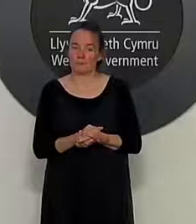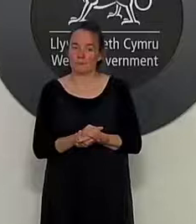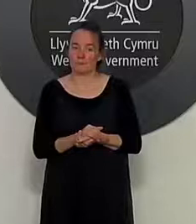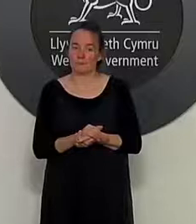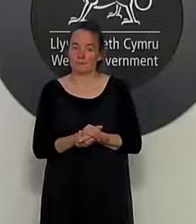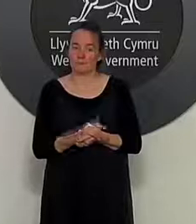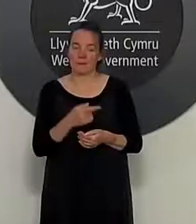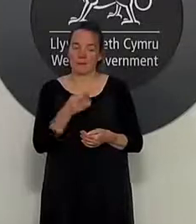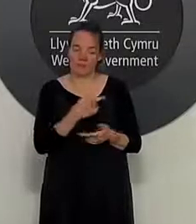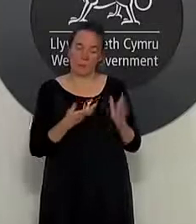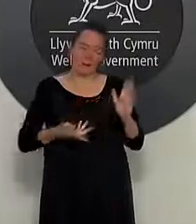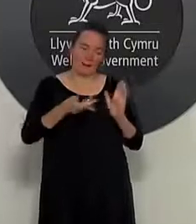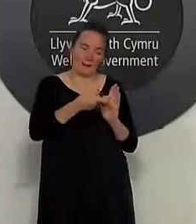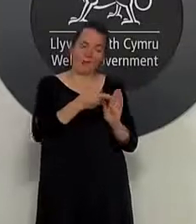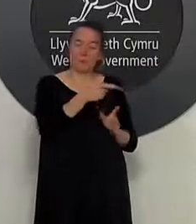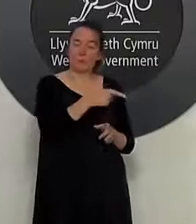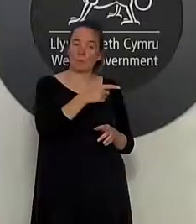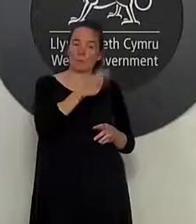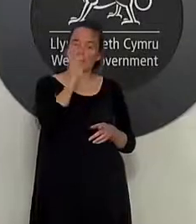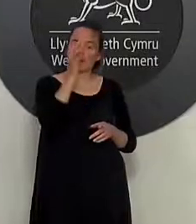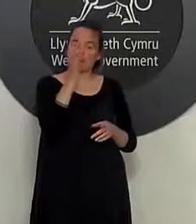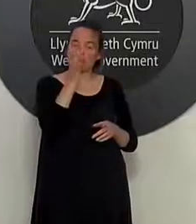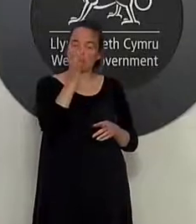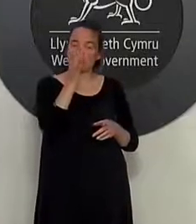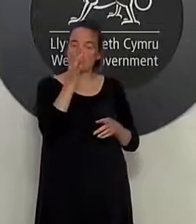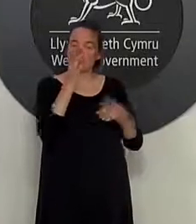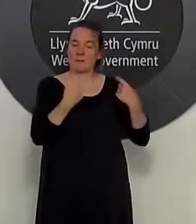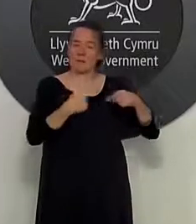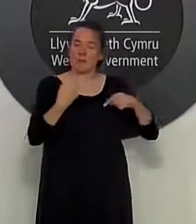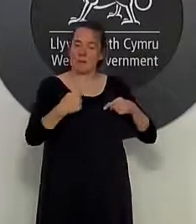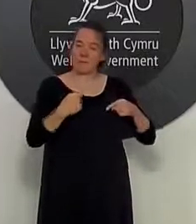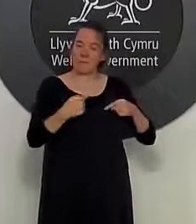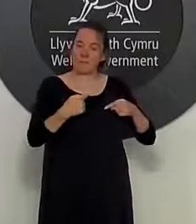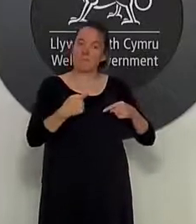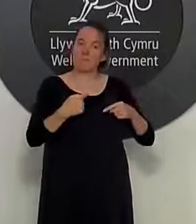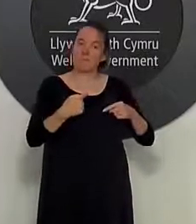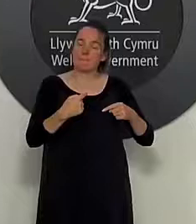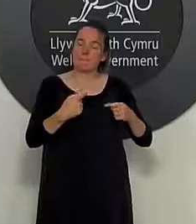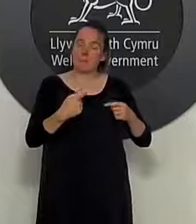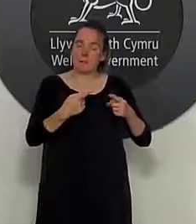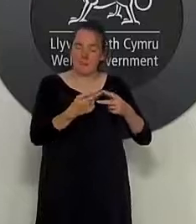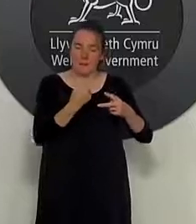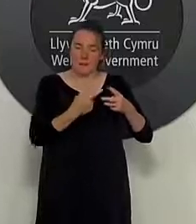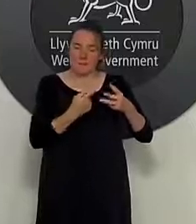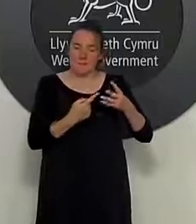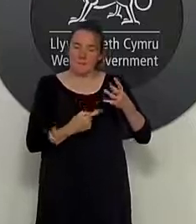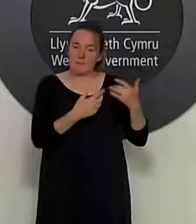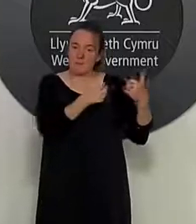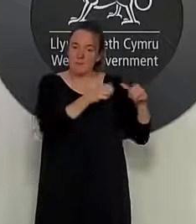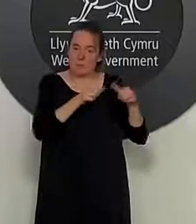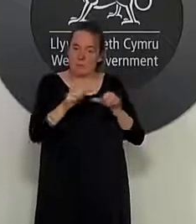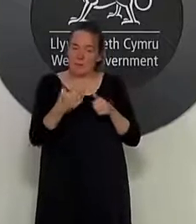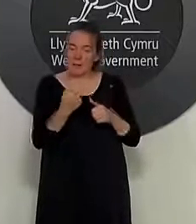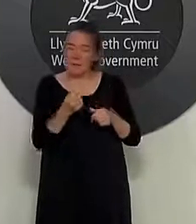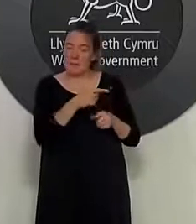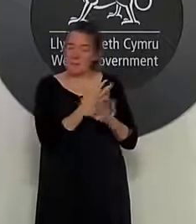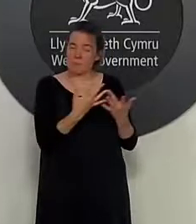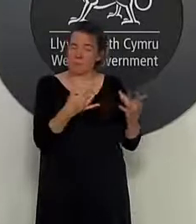toolbox available to localities and local authorities in addressing the housing crisis that many of them are